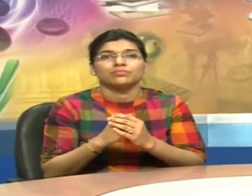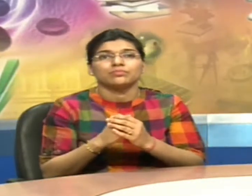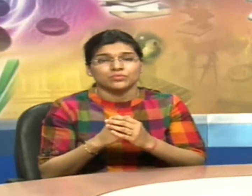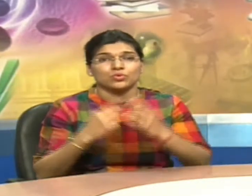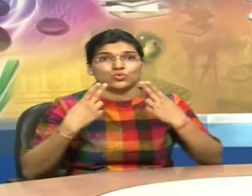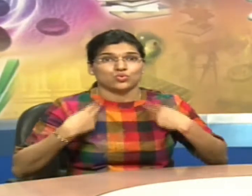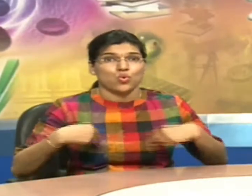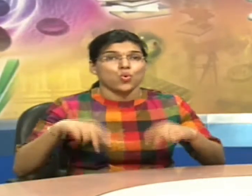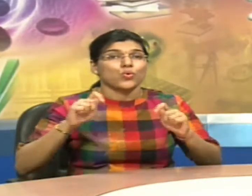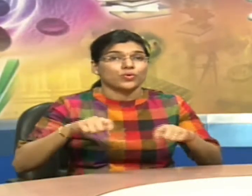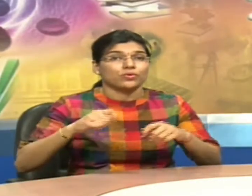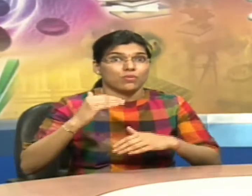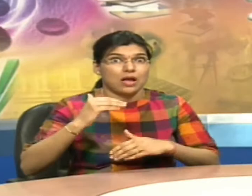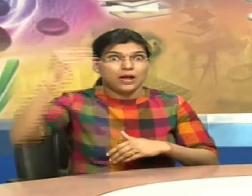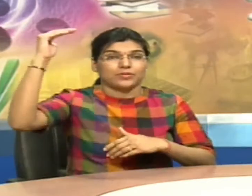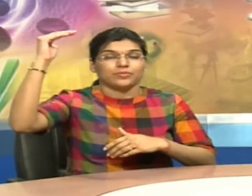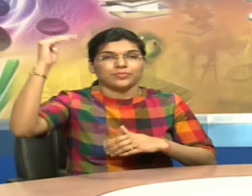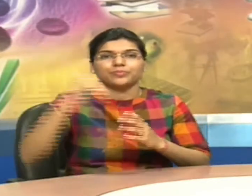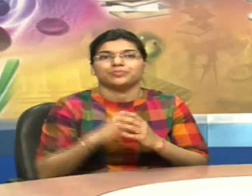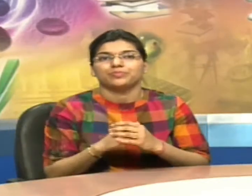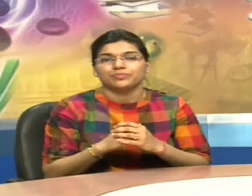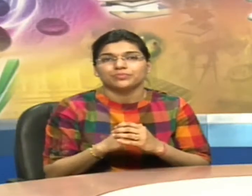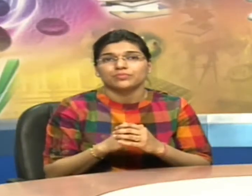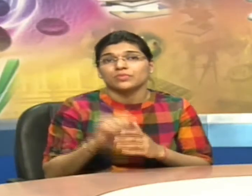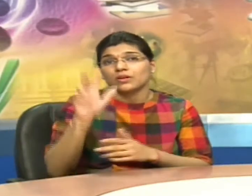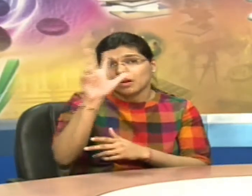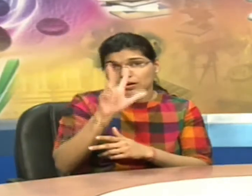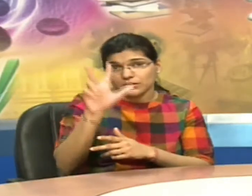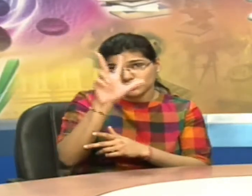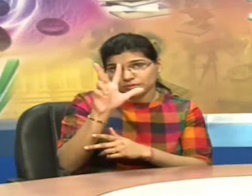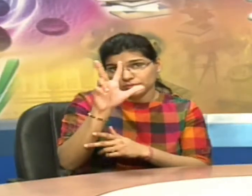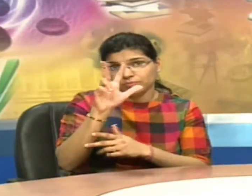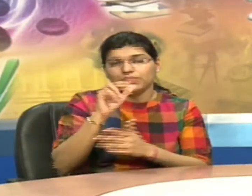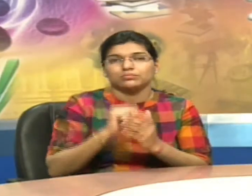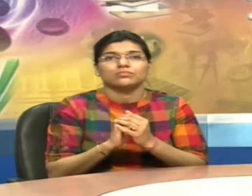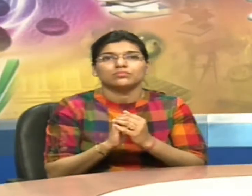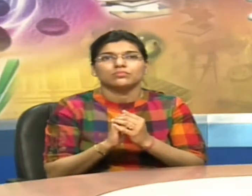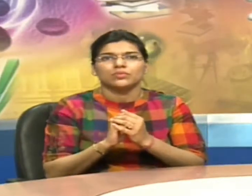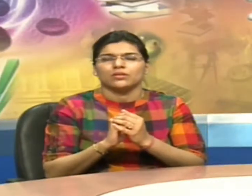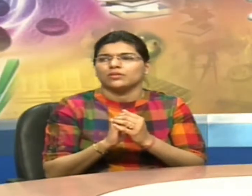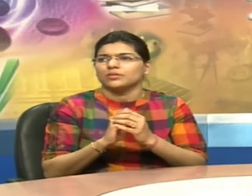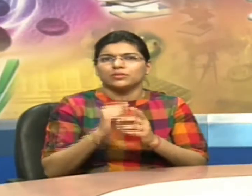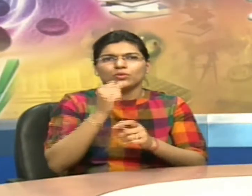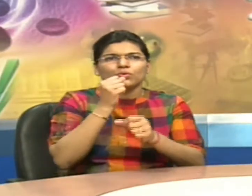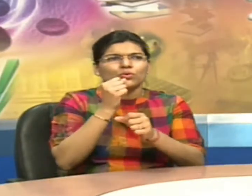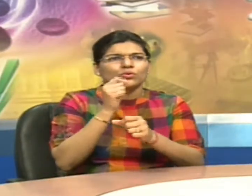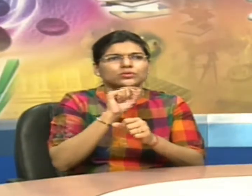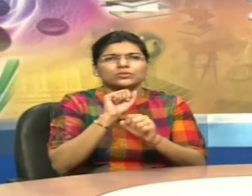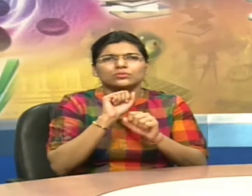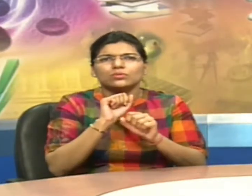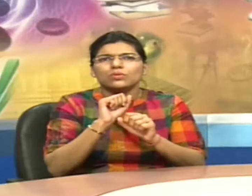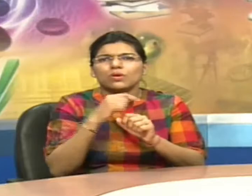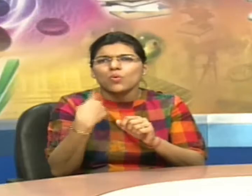gets slip out, it is termed as waterproof. Seventh is high court.